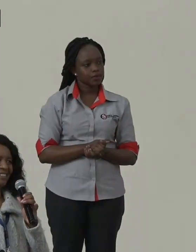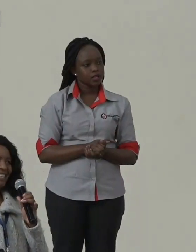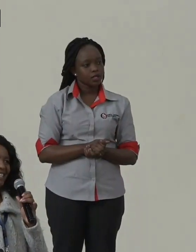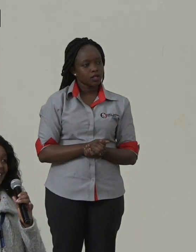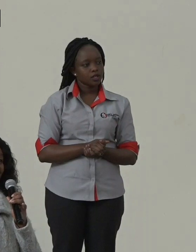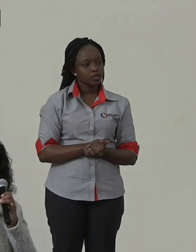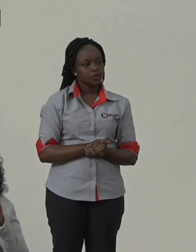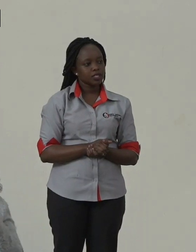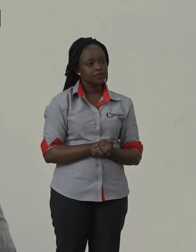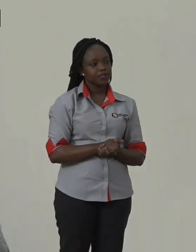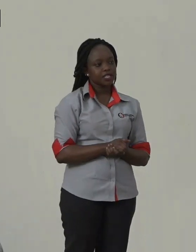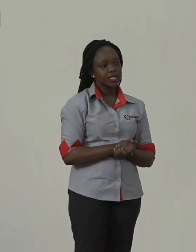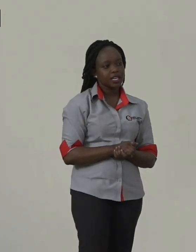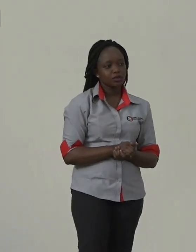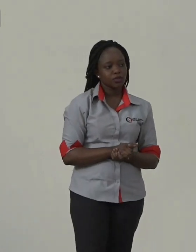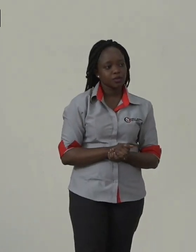Okay?